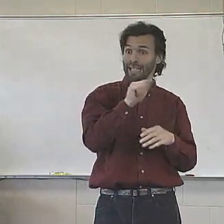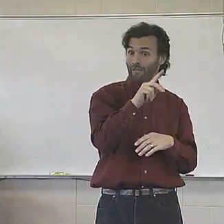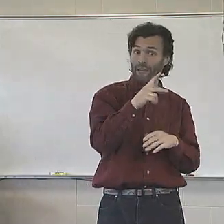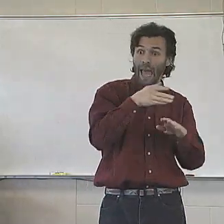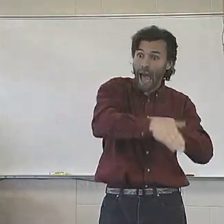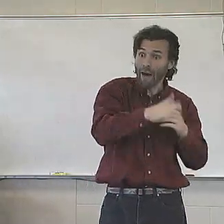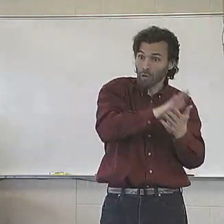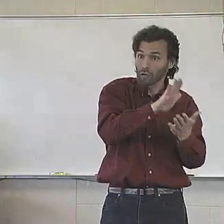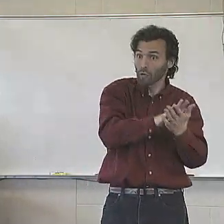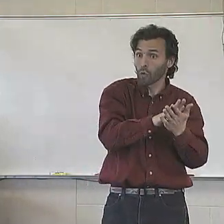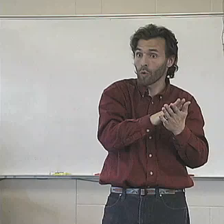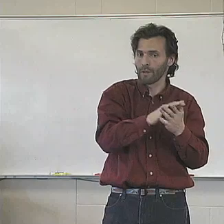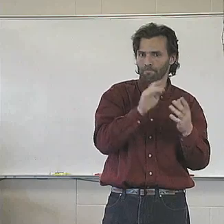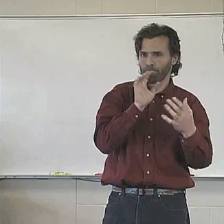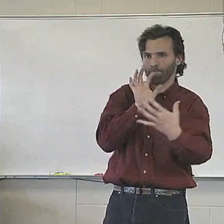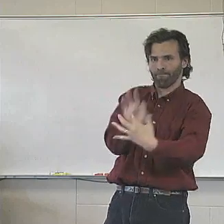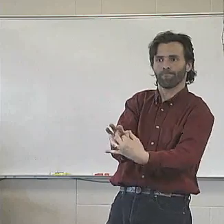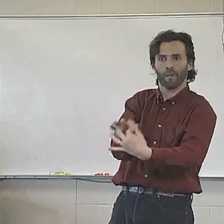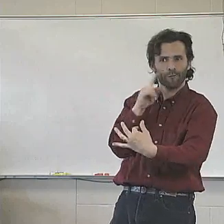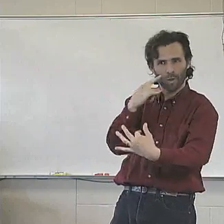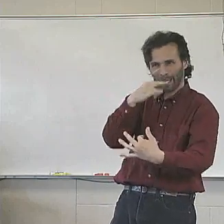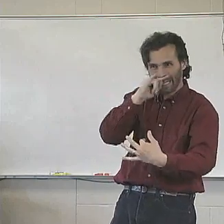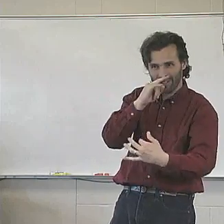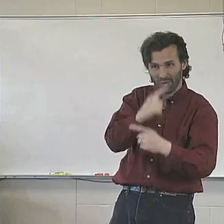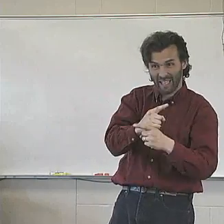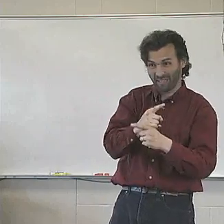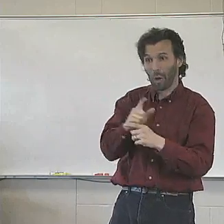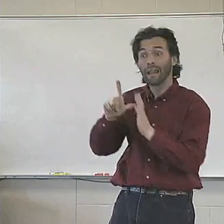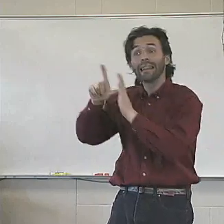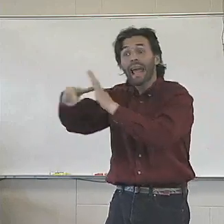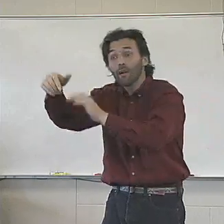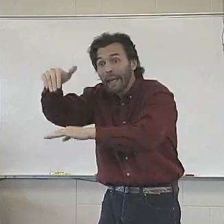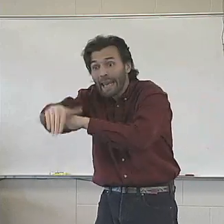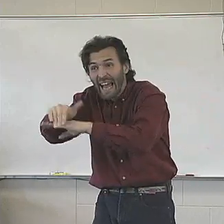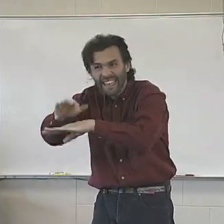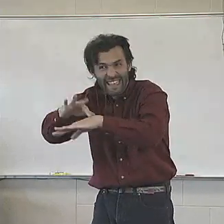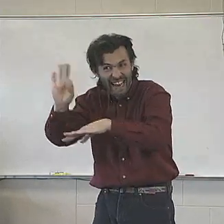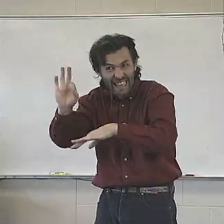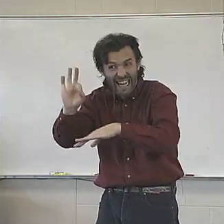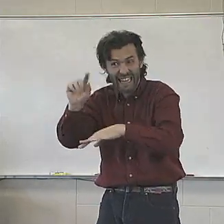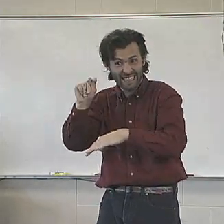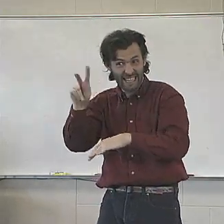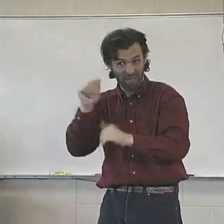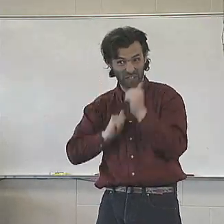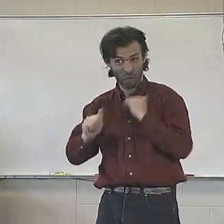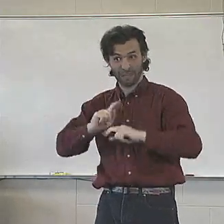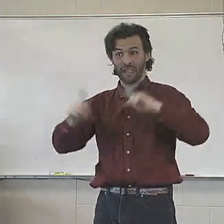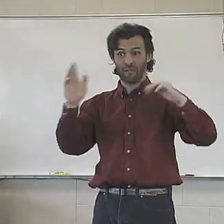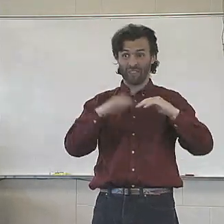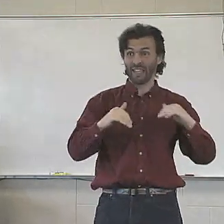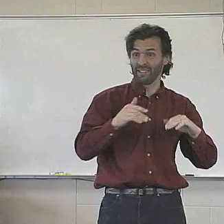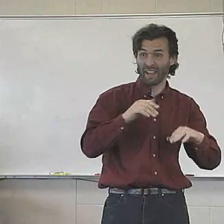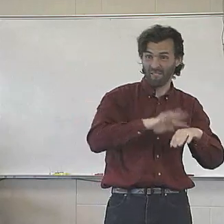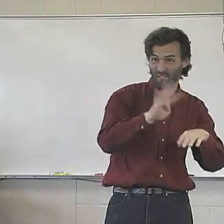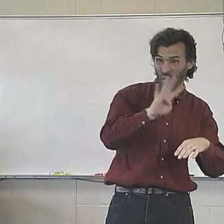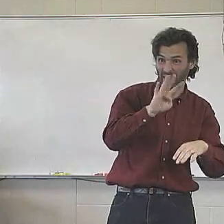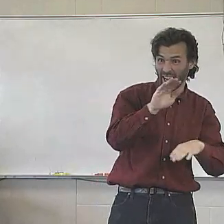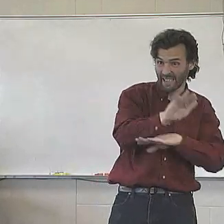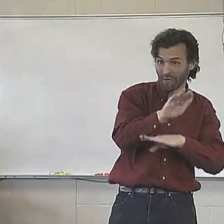that are on after school are very different from the shows that are on at, say, 9 or 10 o'clock at night. You all agree? Mm-hmm. Yeah, it's exactly the